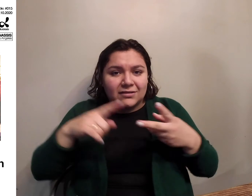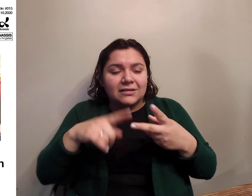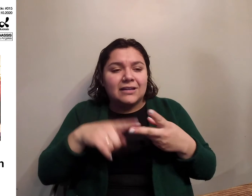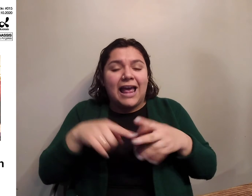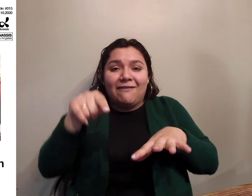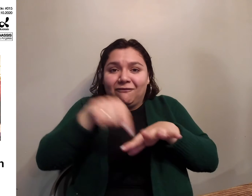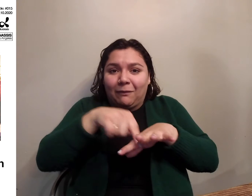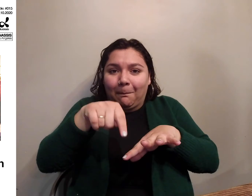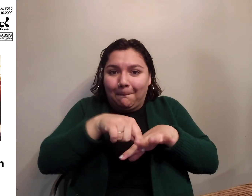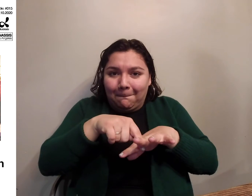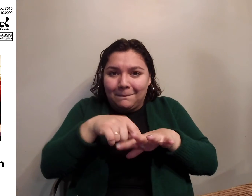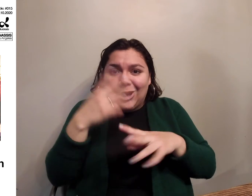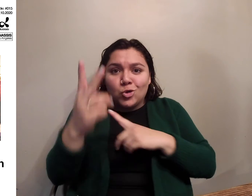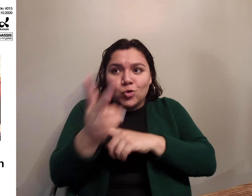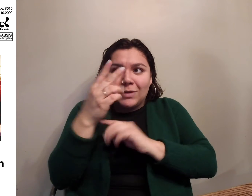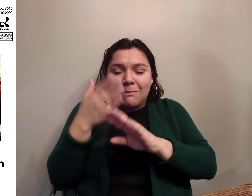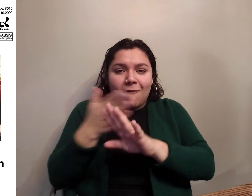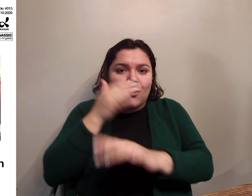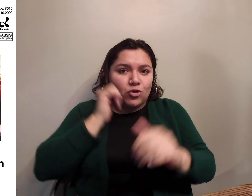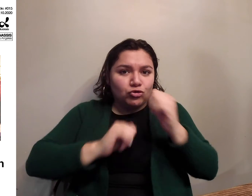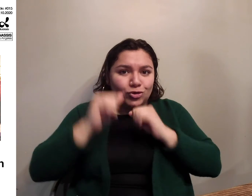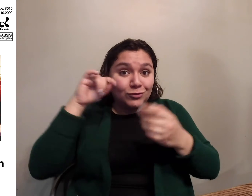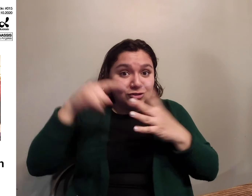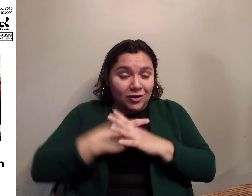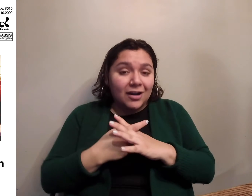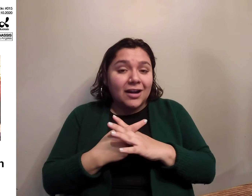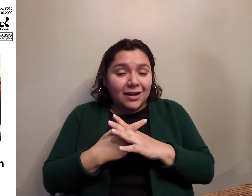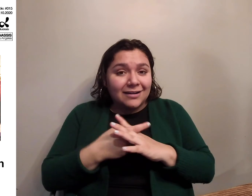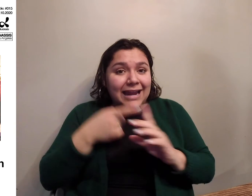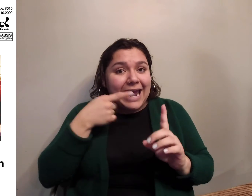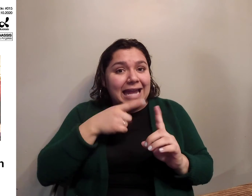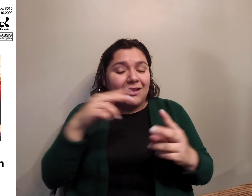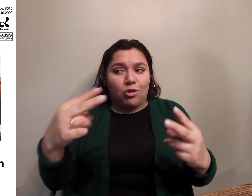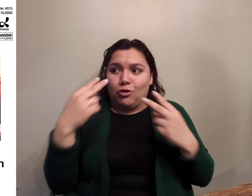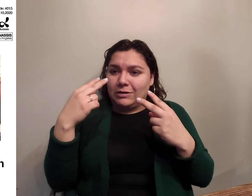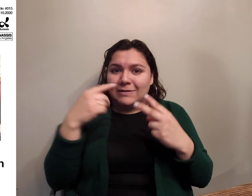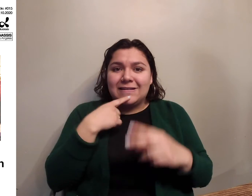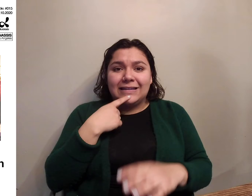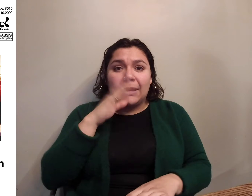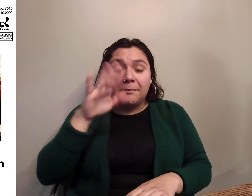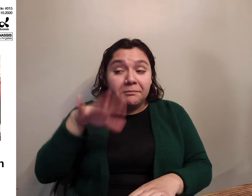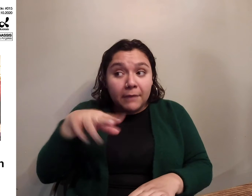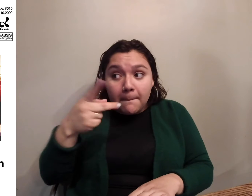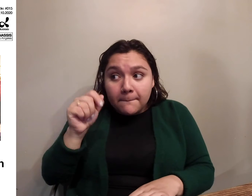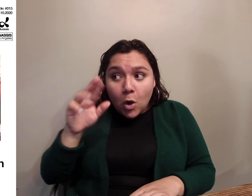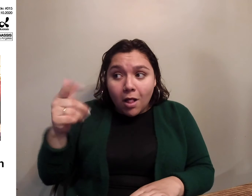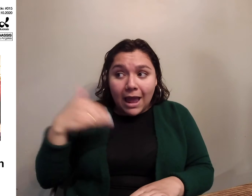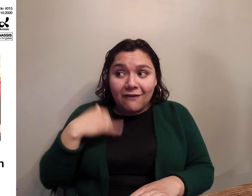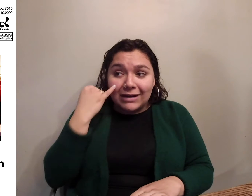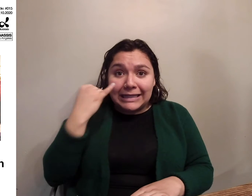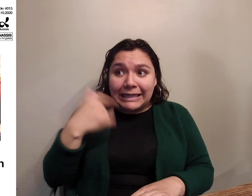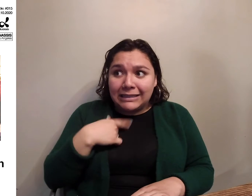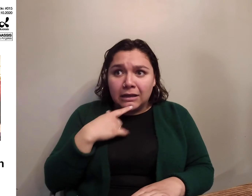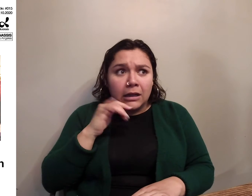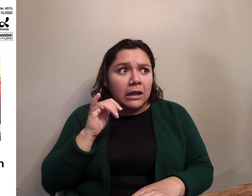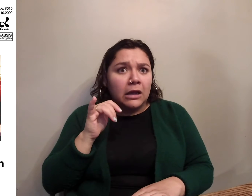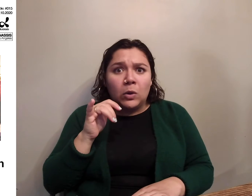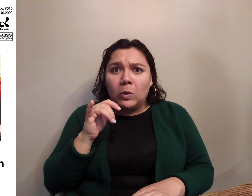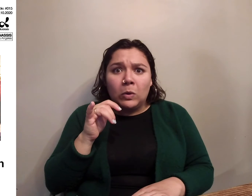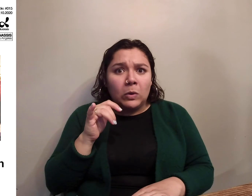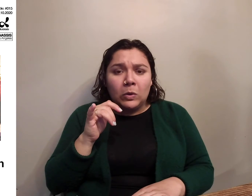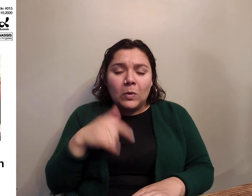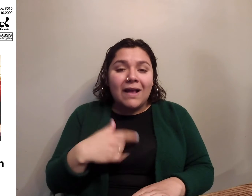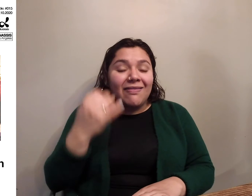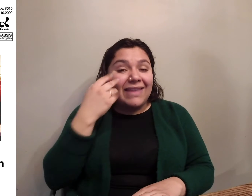literally 2 minutes before the show was to start. And he turned to me and he said, Paul, I have an idea. And I went, uh-oh. And the